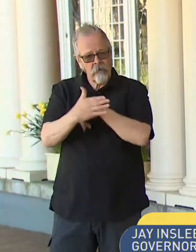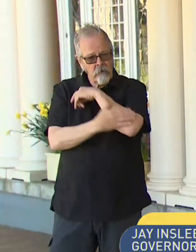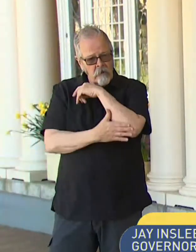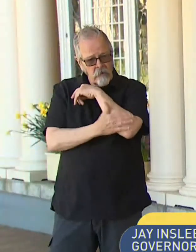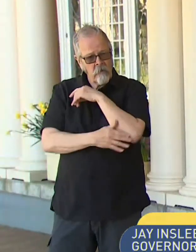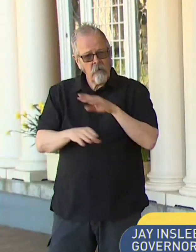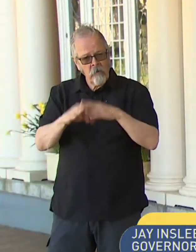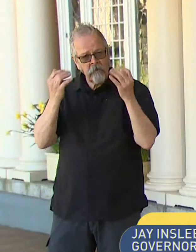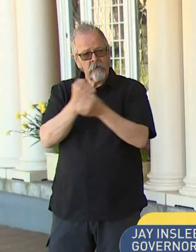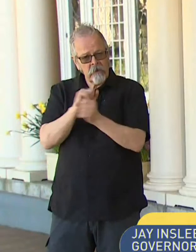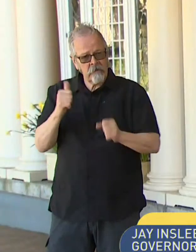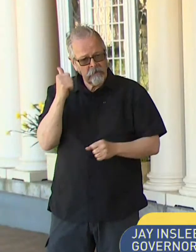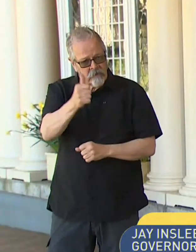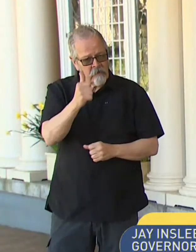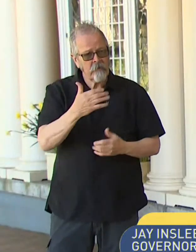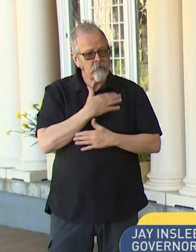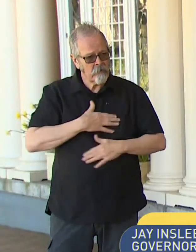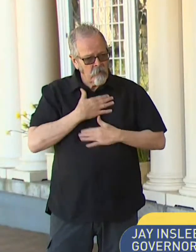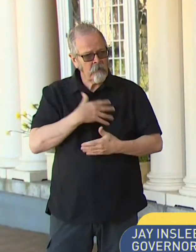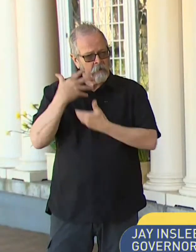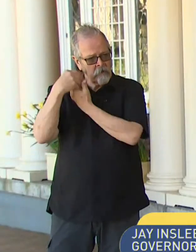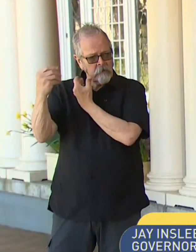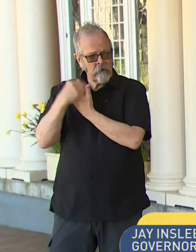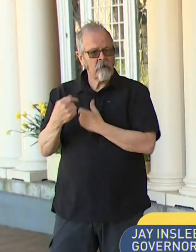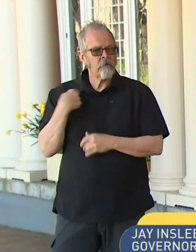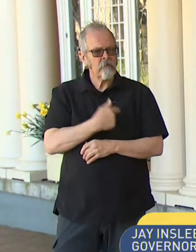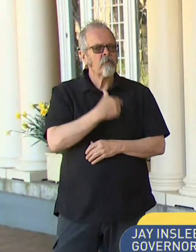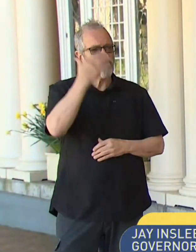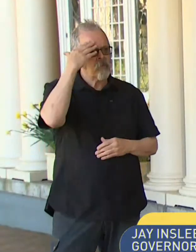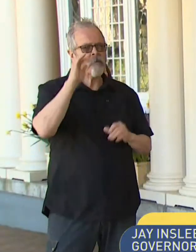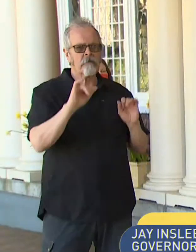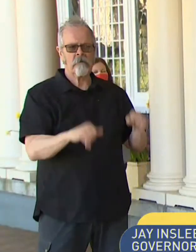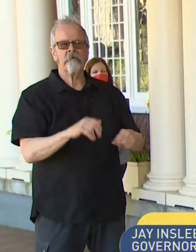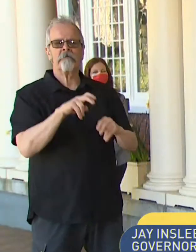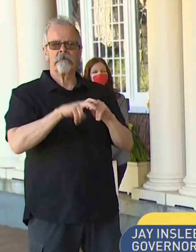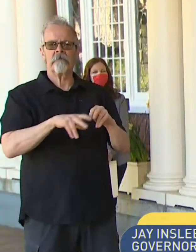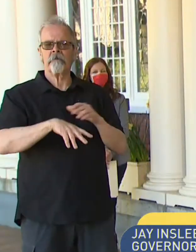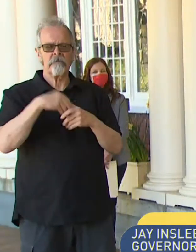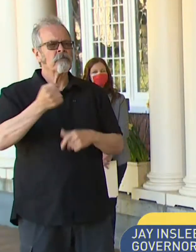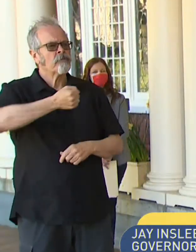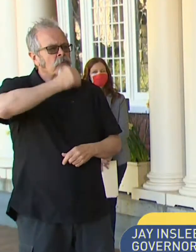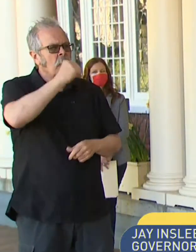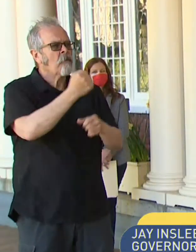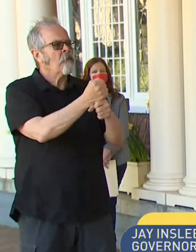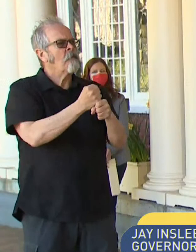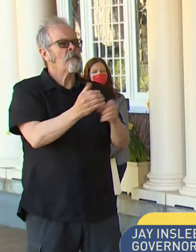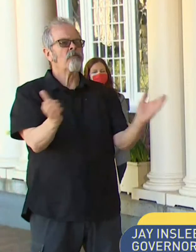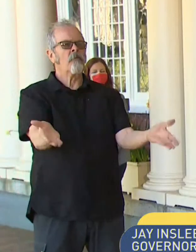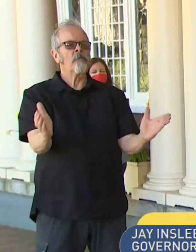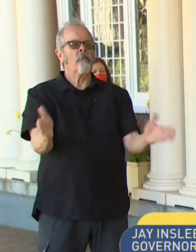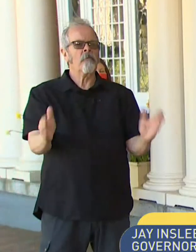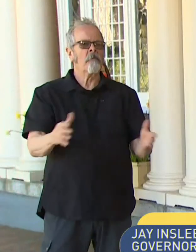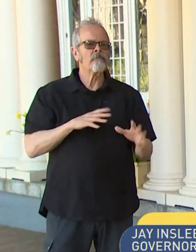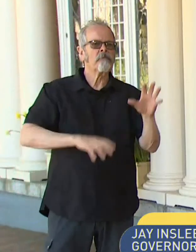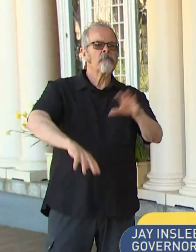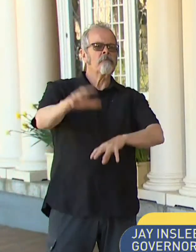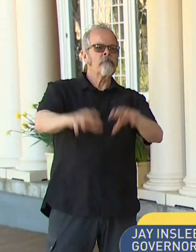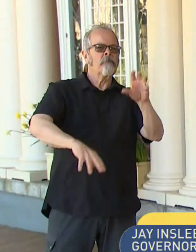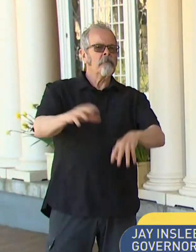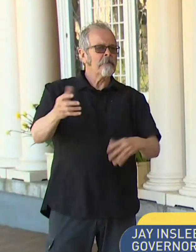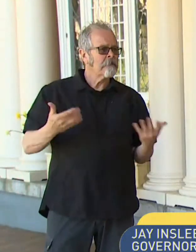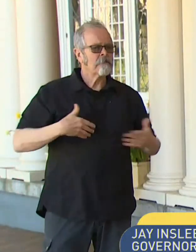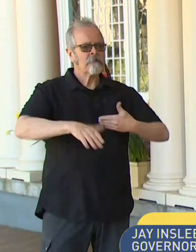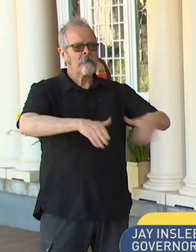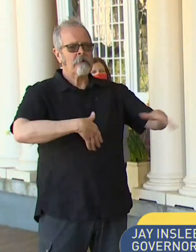enjoy the outside. We know we can sit outside and have a cup of coffee in today's environment, or dinner, or a walk, or